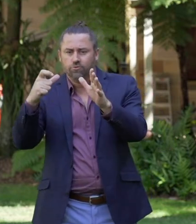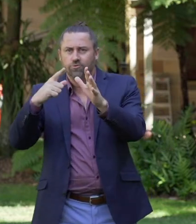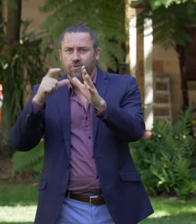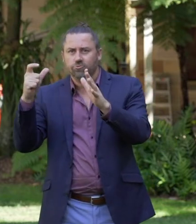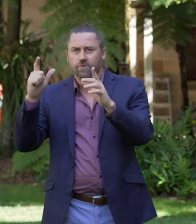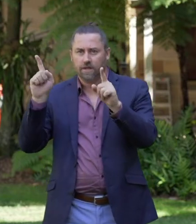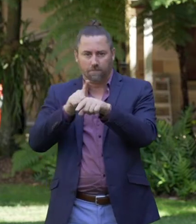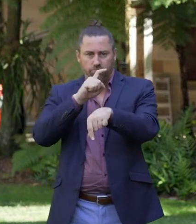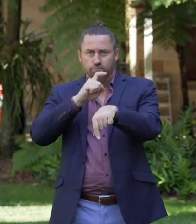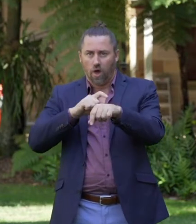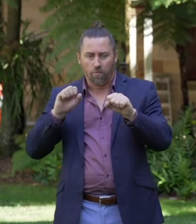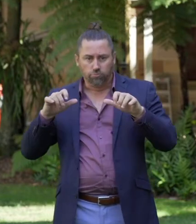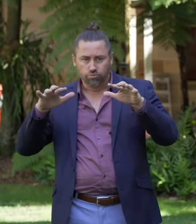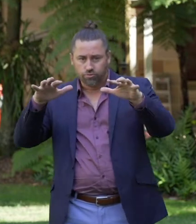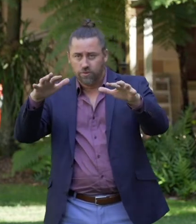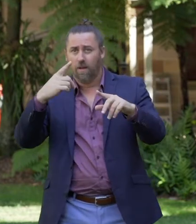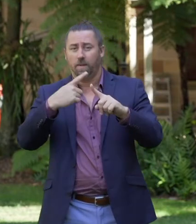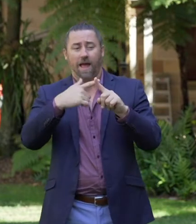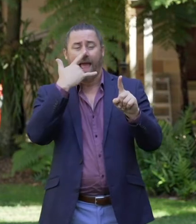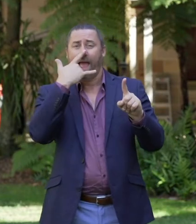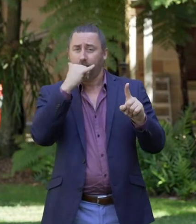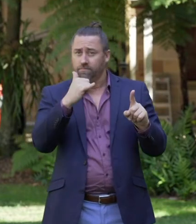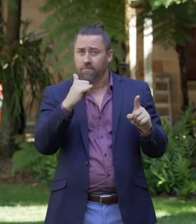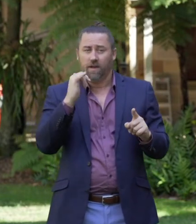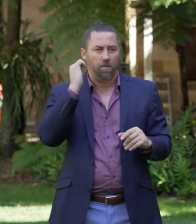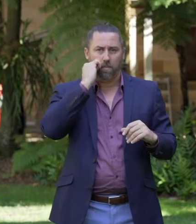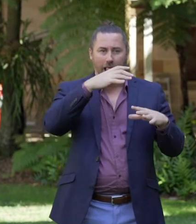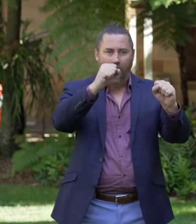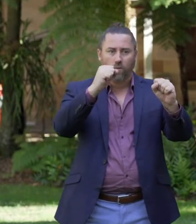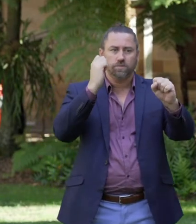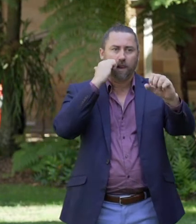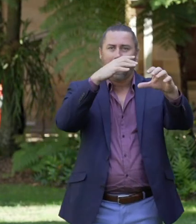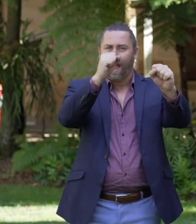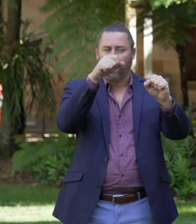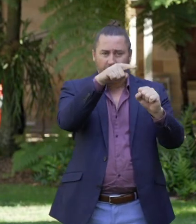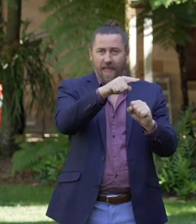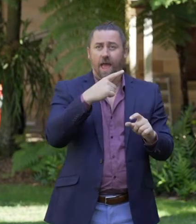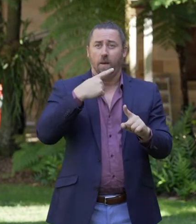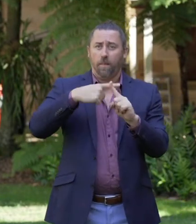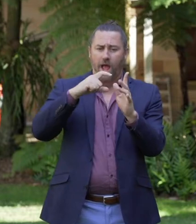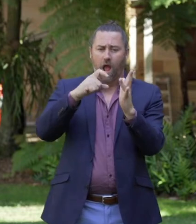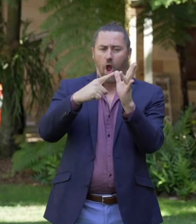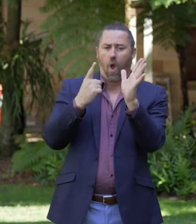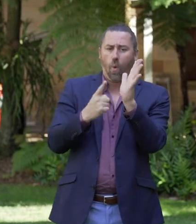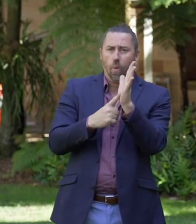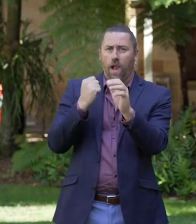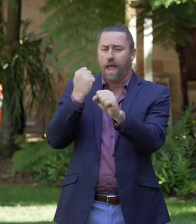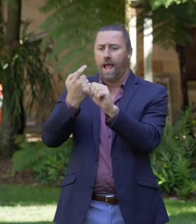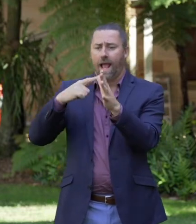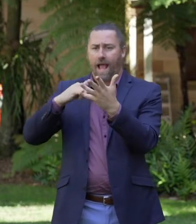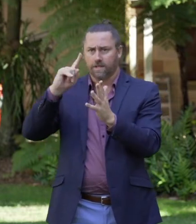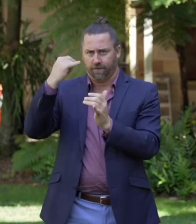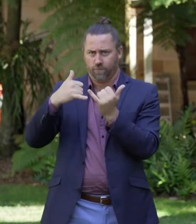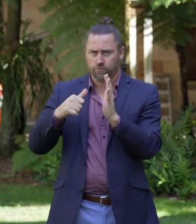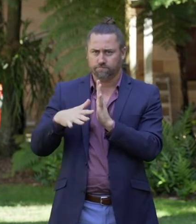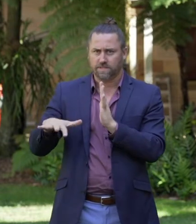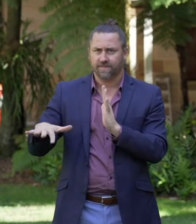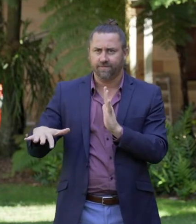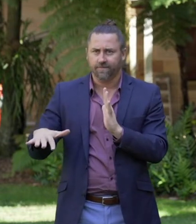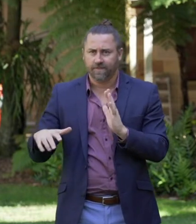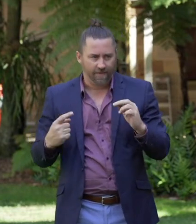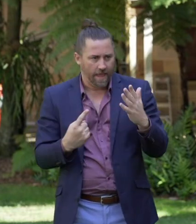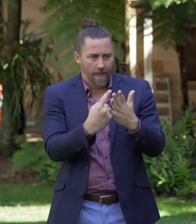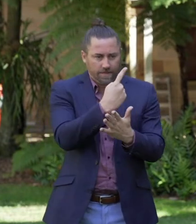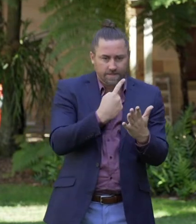Queensland, combined with very high coal and gas prices globally, has